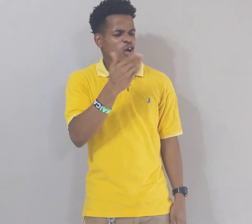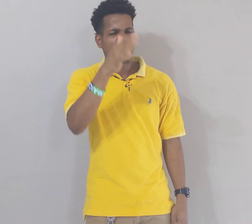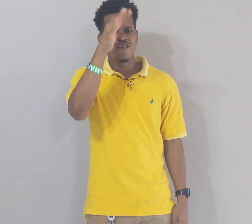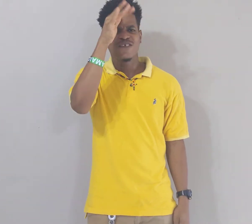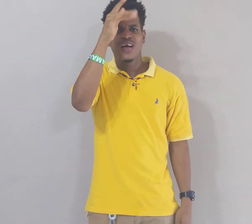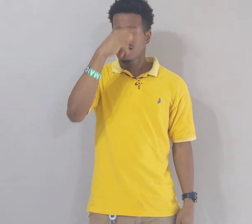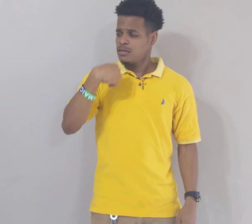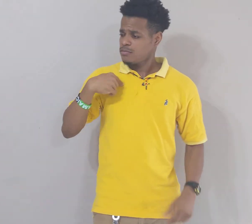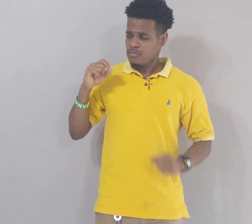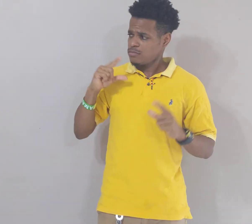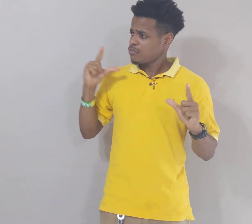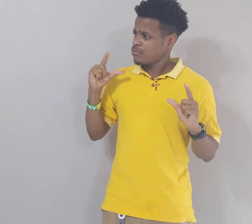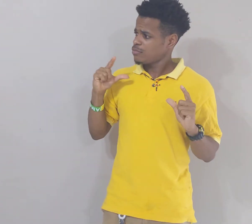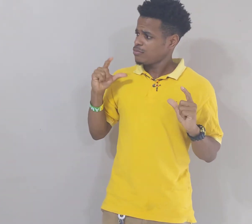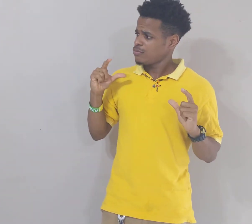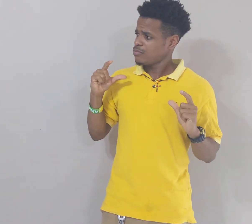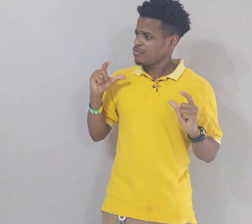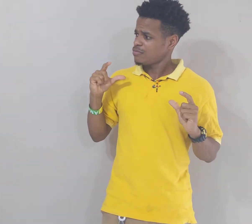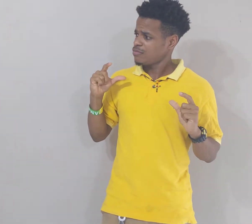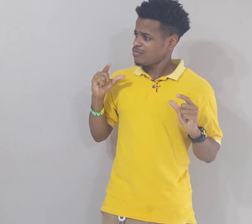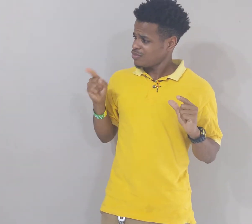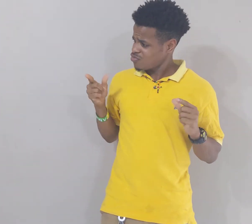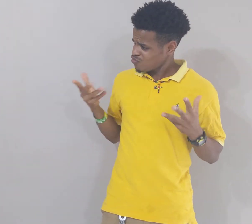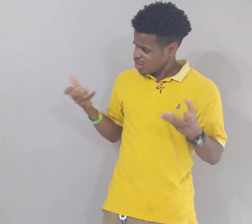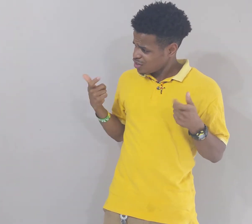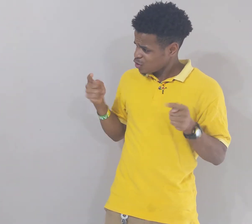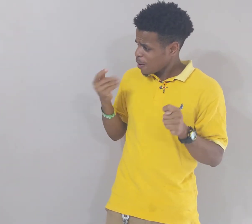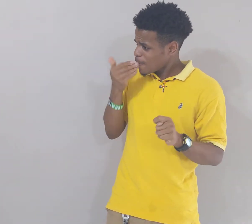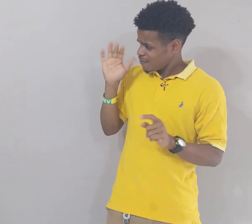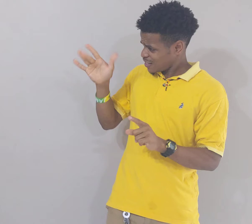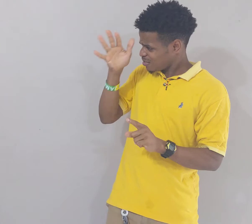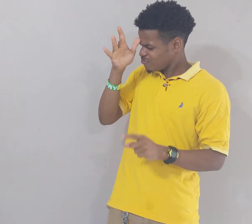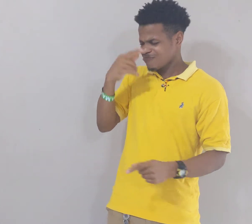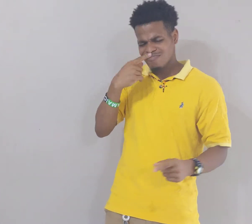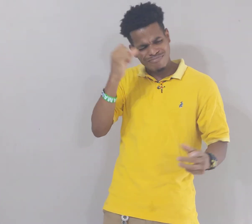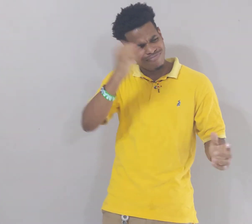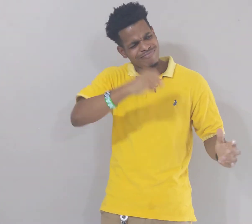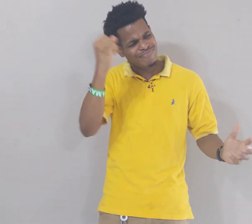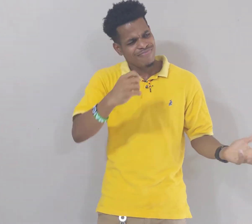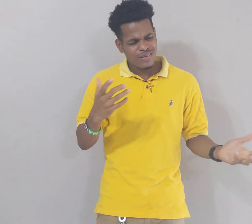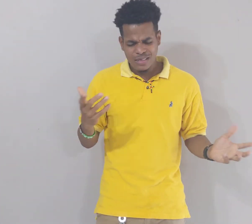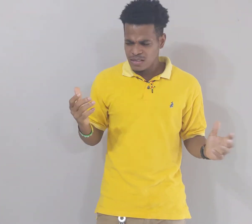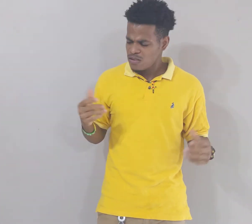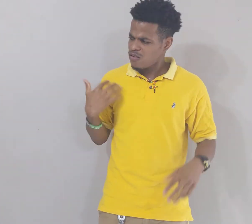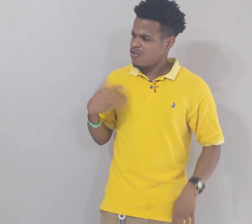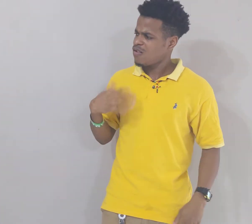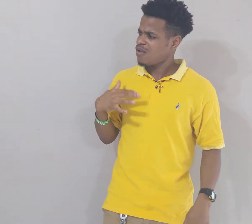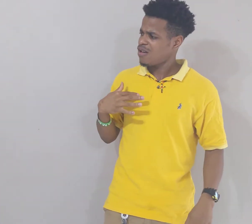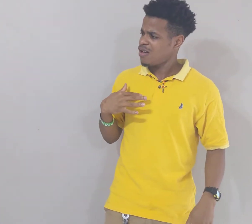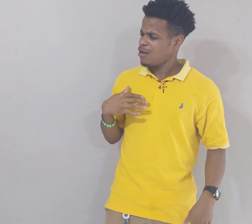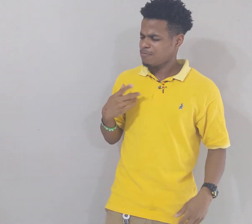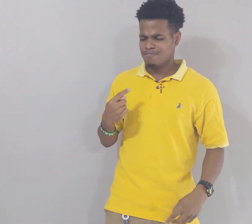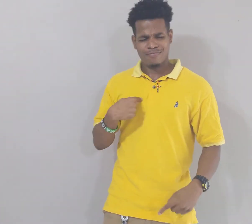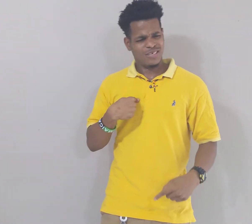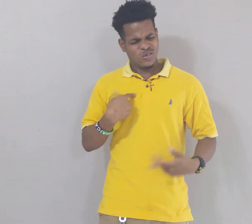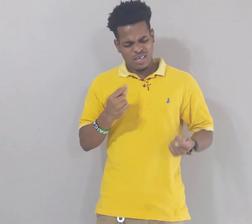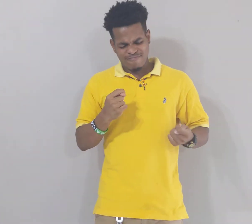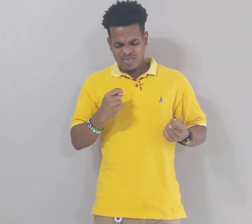how, "Wow, I'm learning to be a better father." And I asked him, "You want training to be a better father?" And he said,